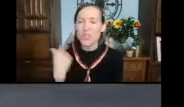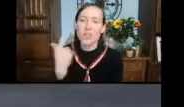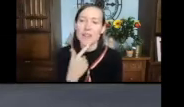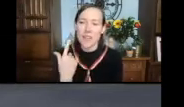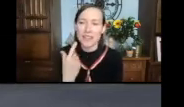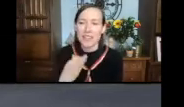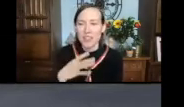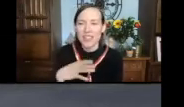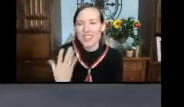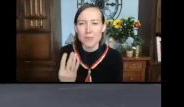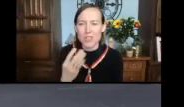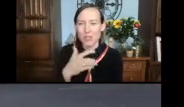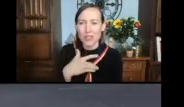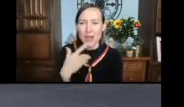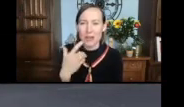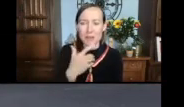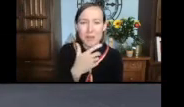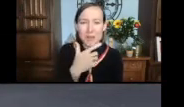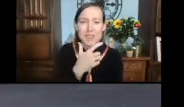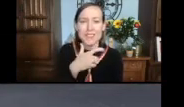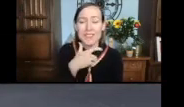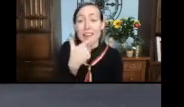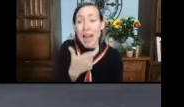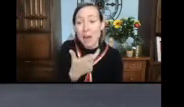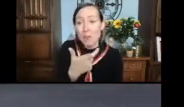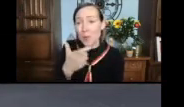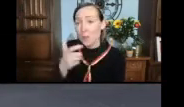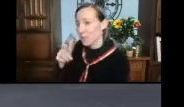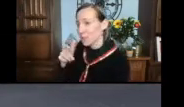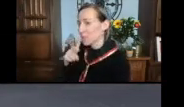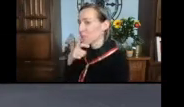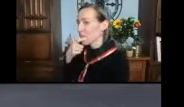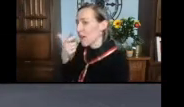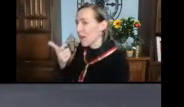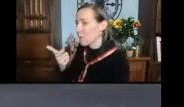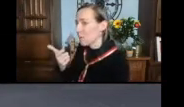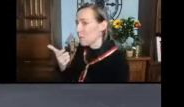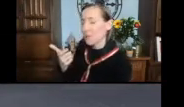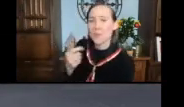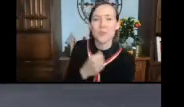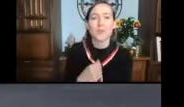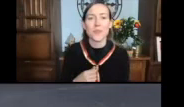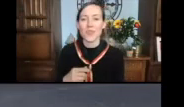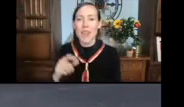But you don't have to act like you're eating. I'm just showing you how I remember the signs. Apple. Apple.